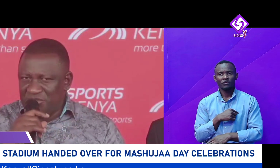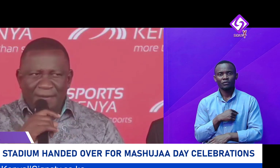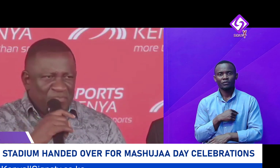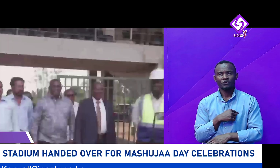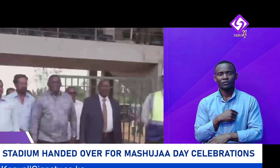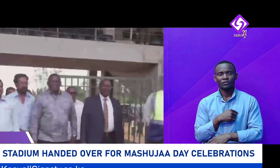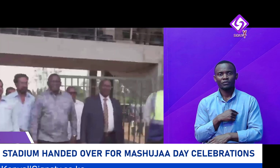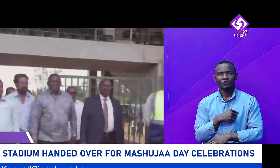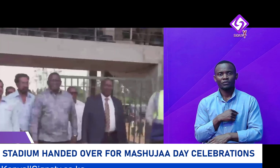ya Mashujaa.